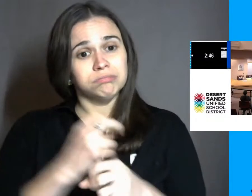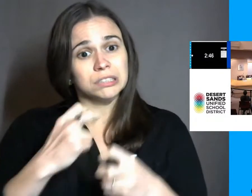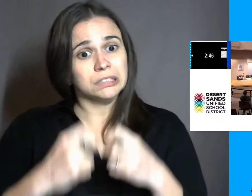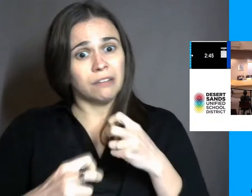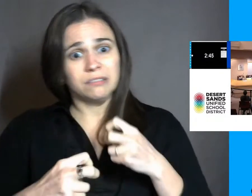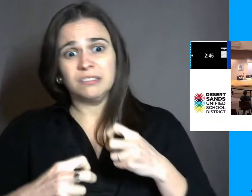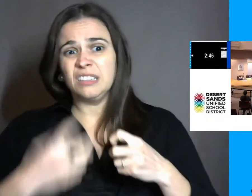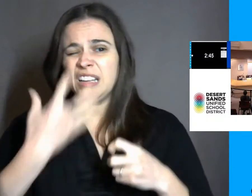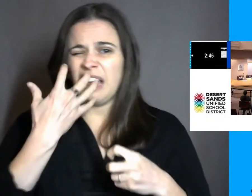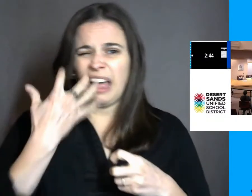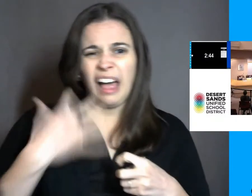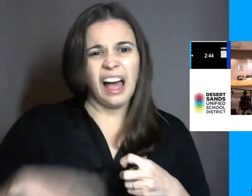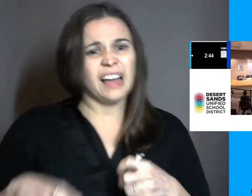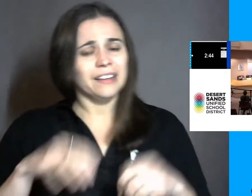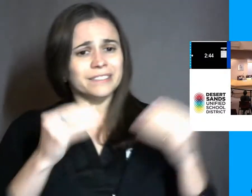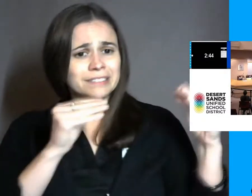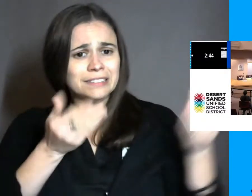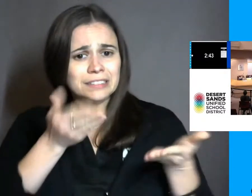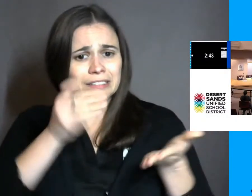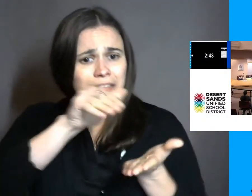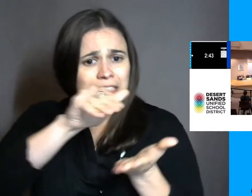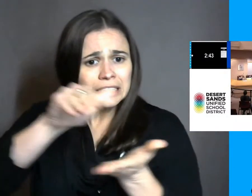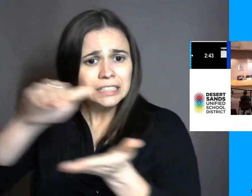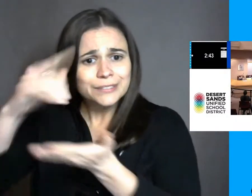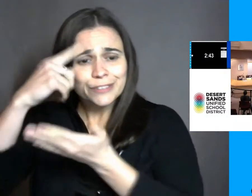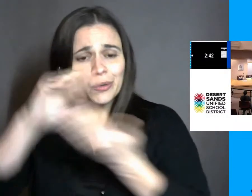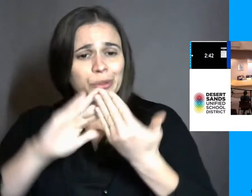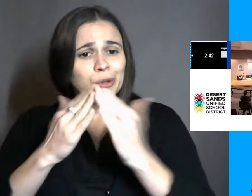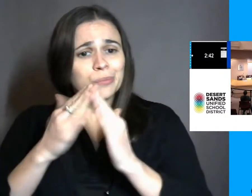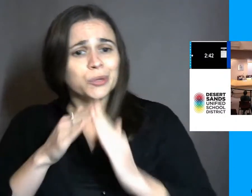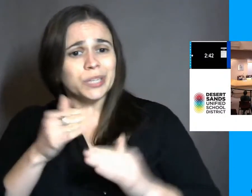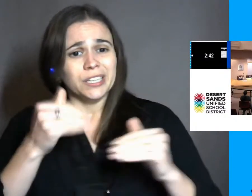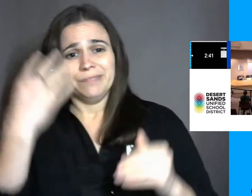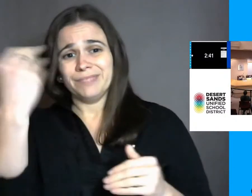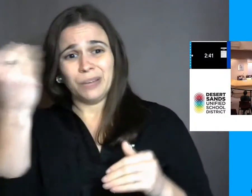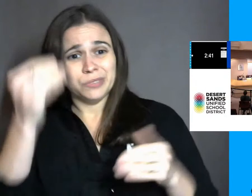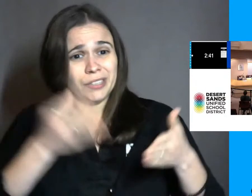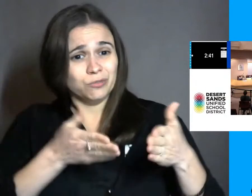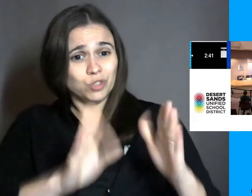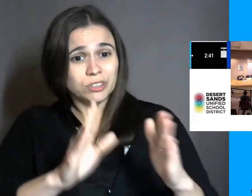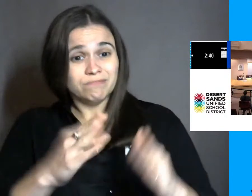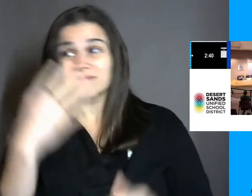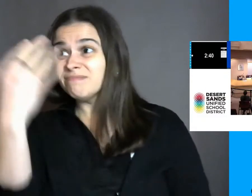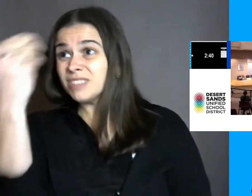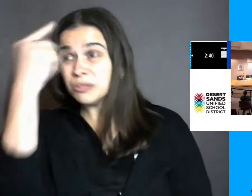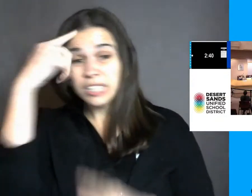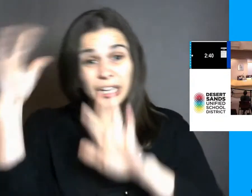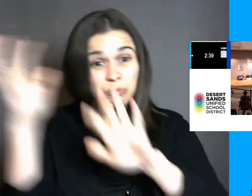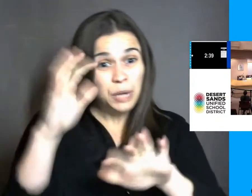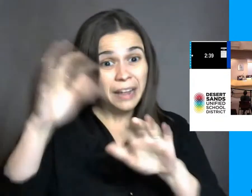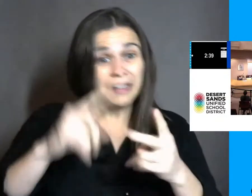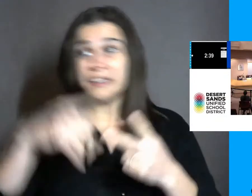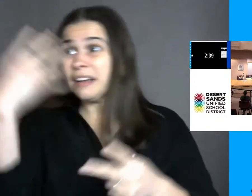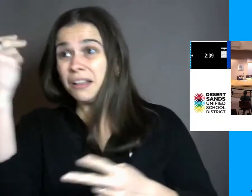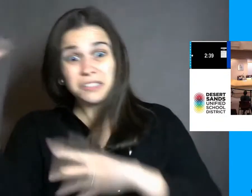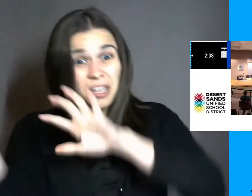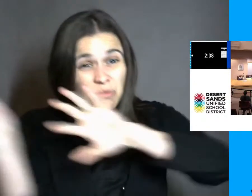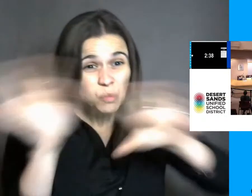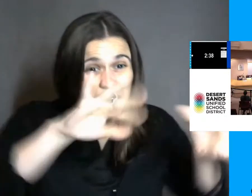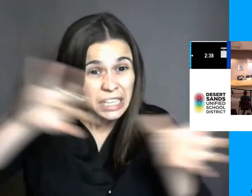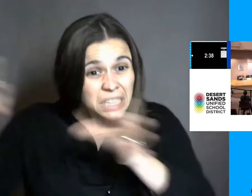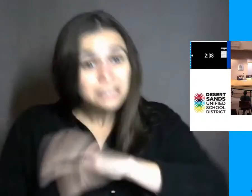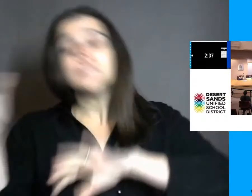at curbside. We were out there when it was raining. We were out there when it was windy. We were out there when it was